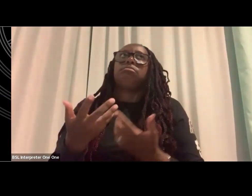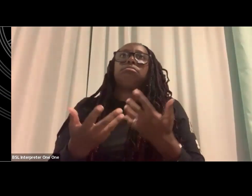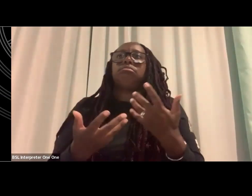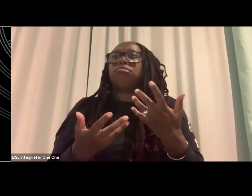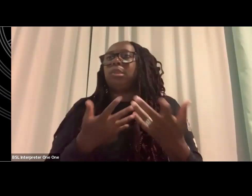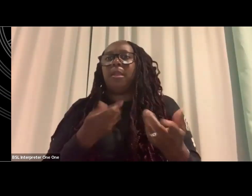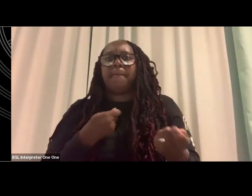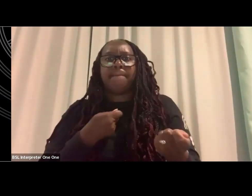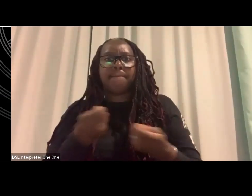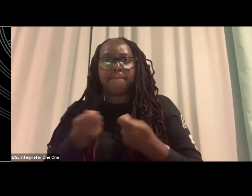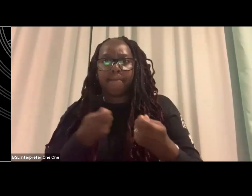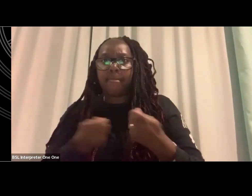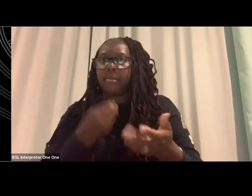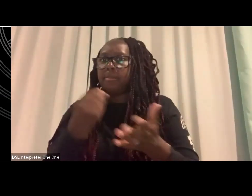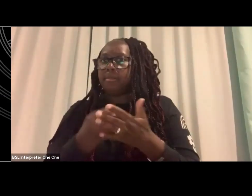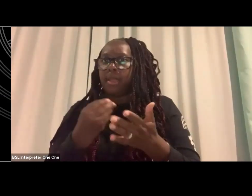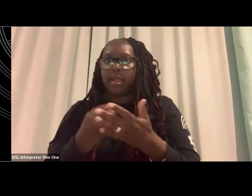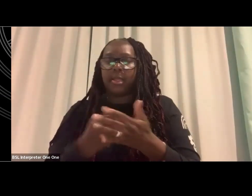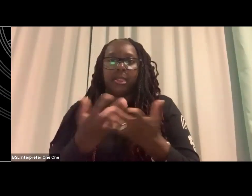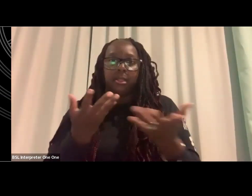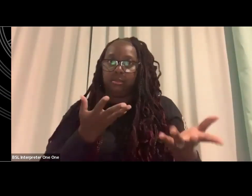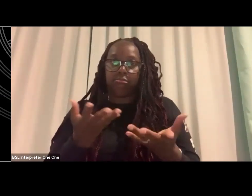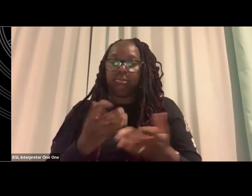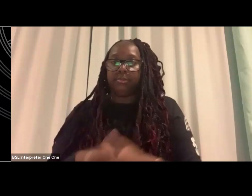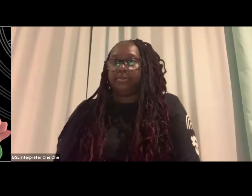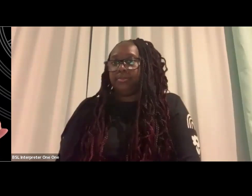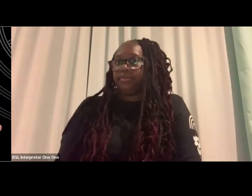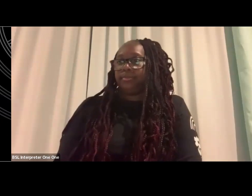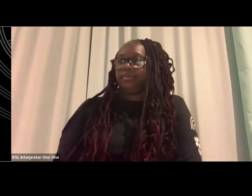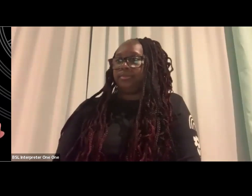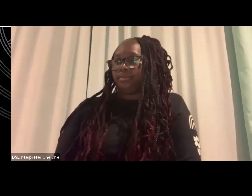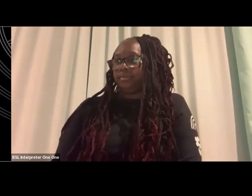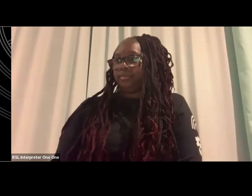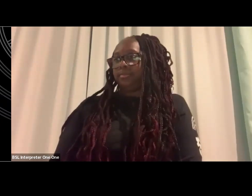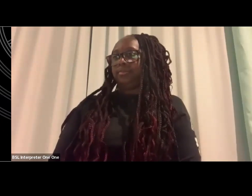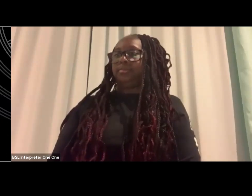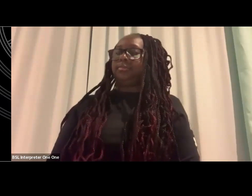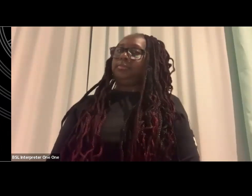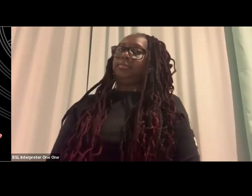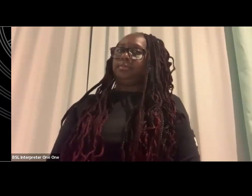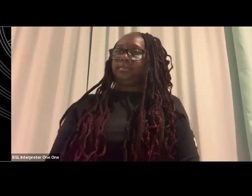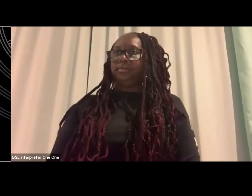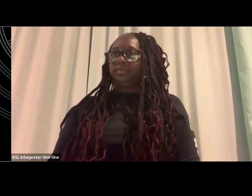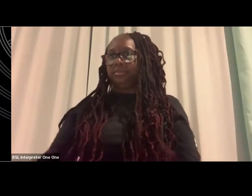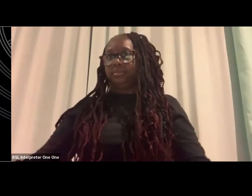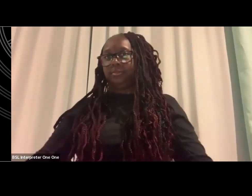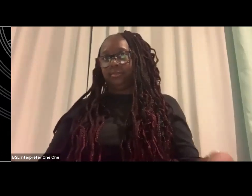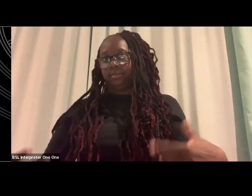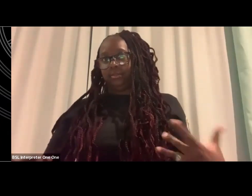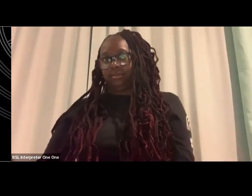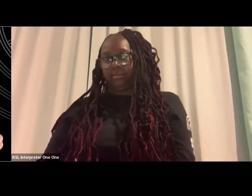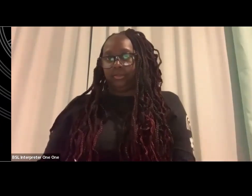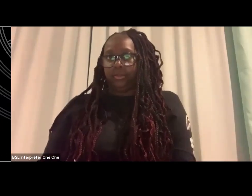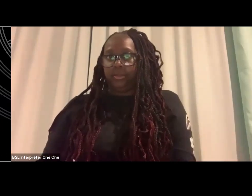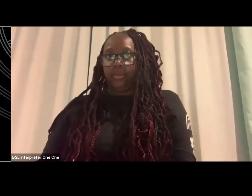manage finances and financial literacy and the like. Some incomplete policy interventions